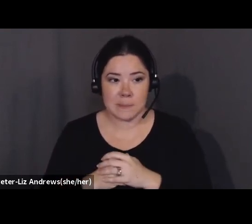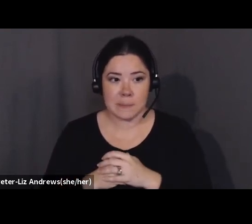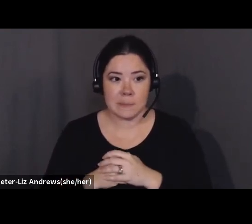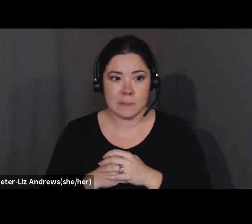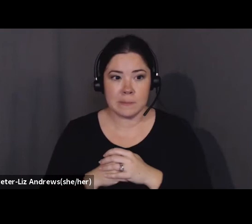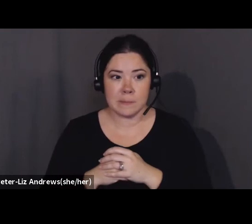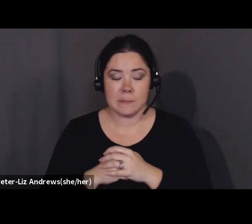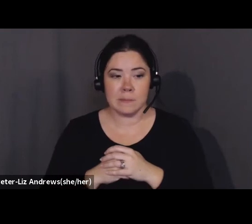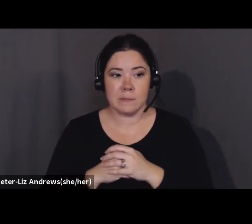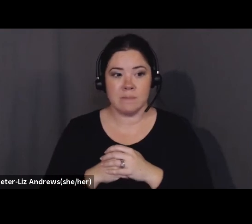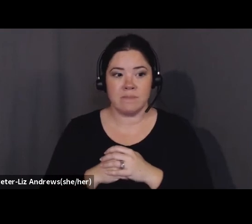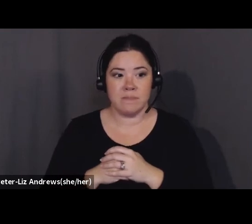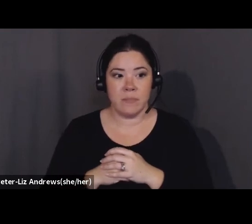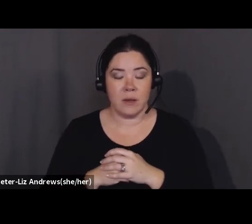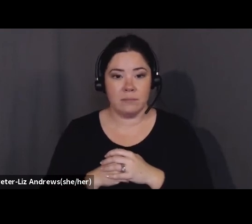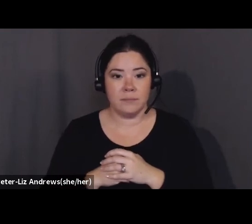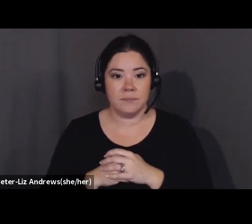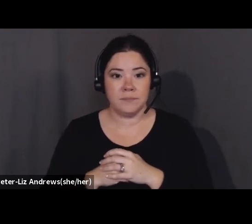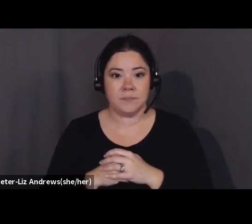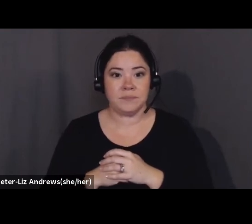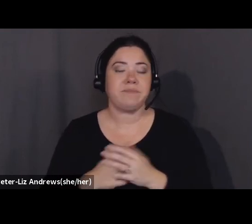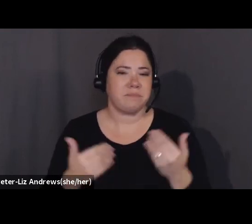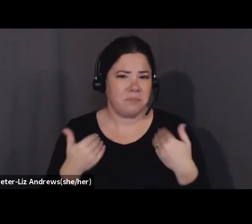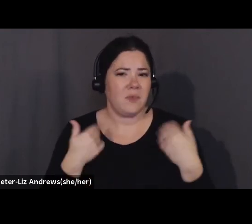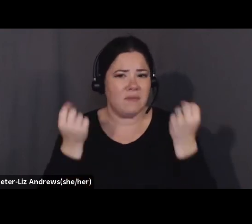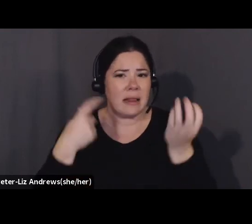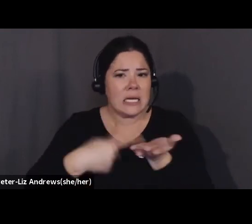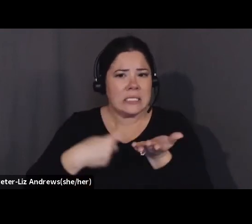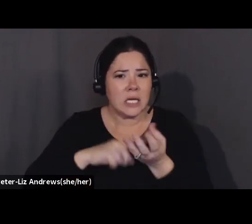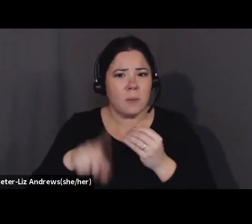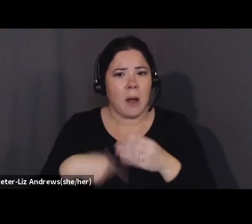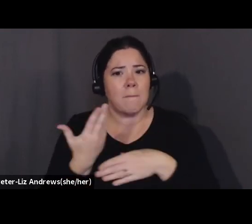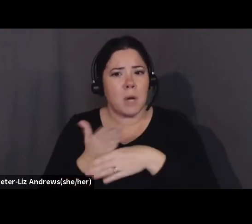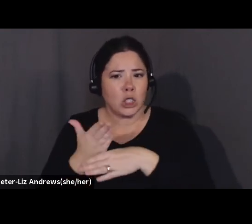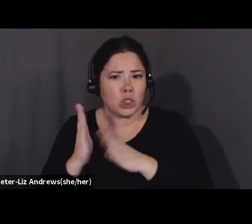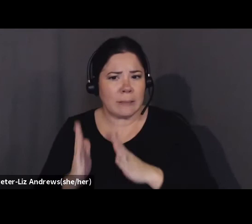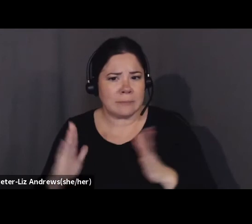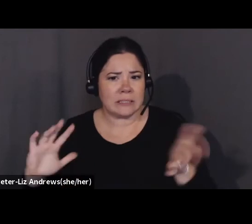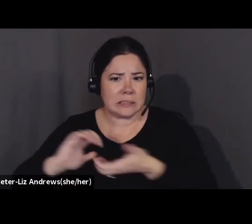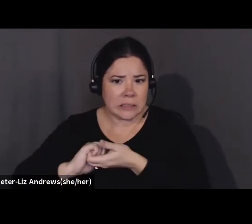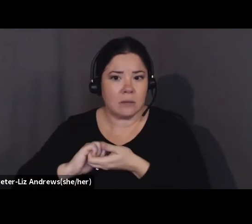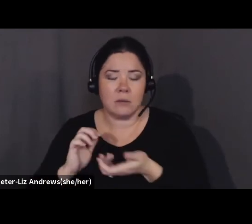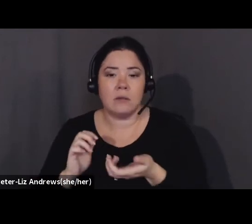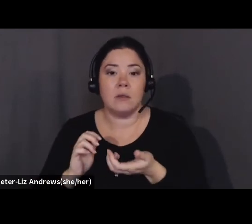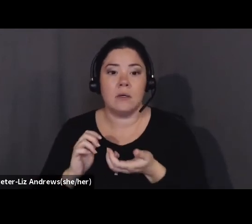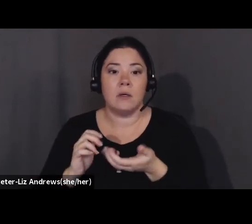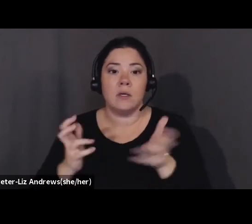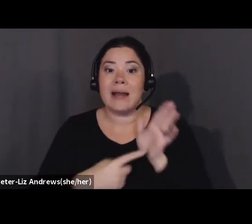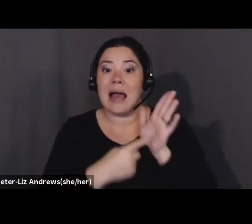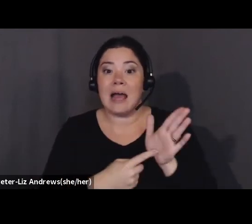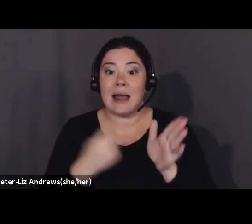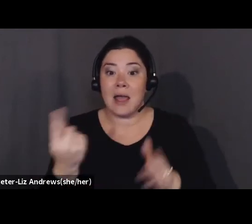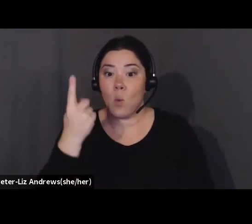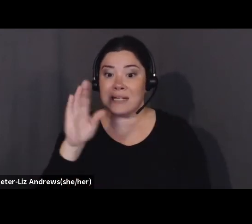Okay, so we've had a lot of discussion today about partnerships. So I did want to highlight one of the CILs